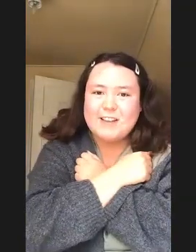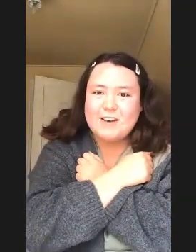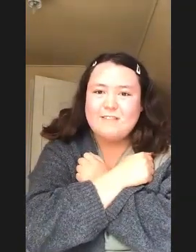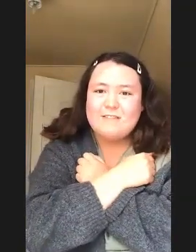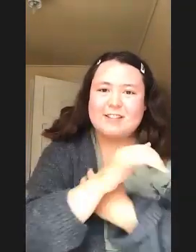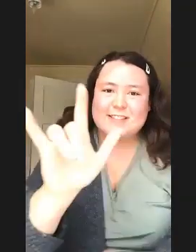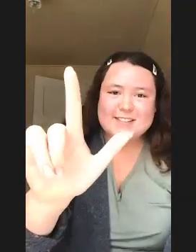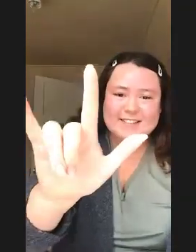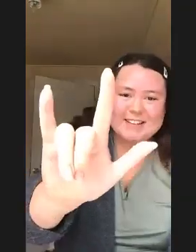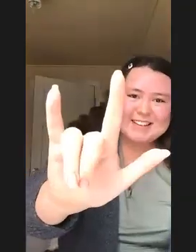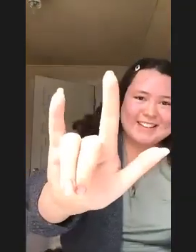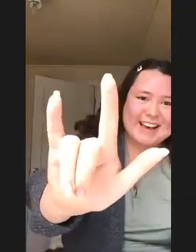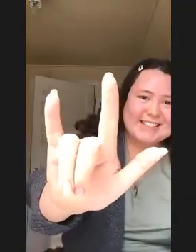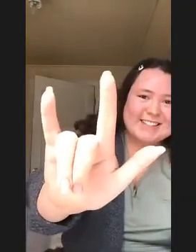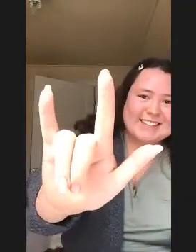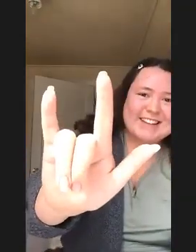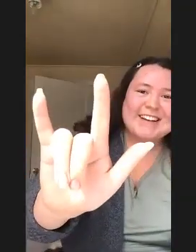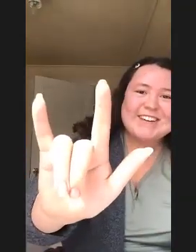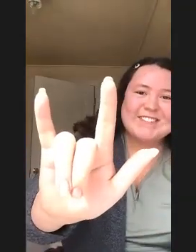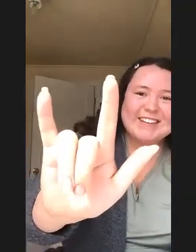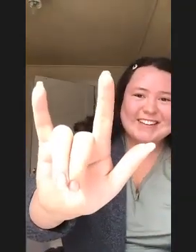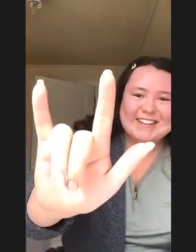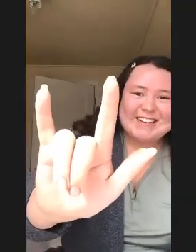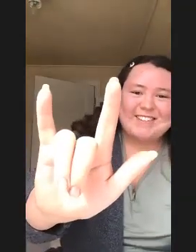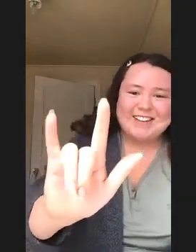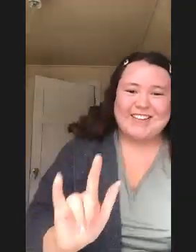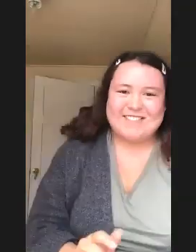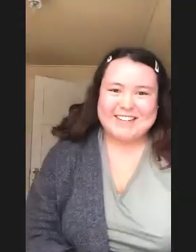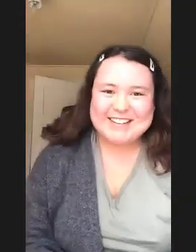love. It's that. I really love it.